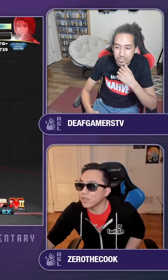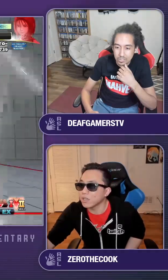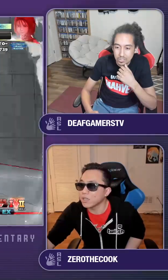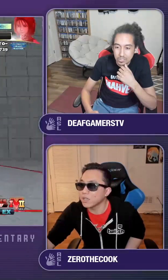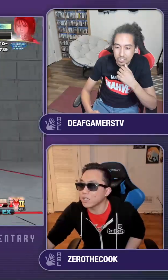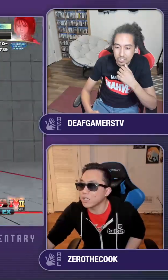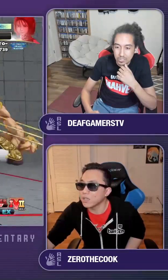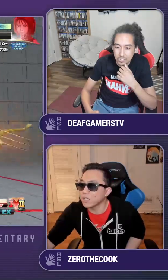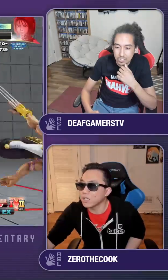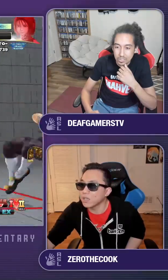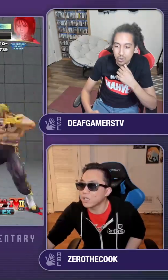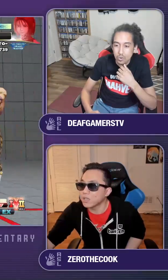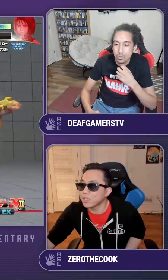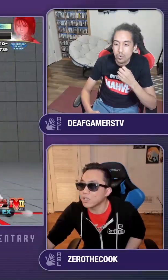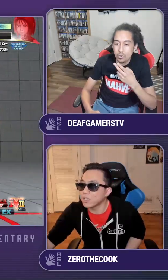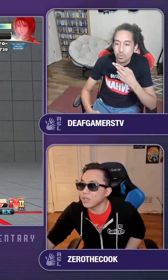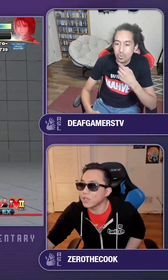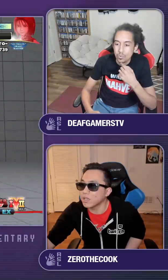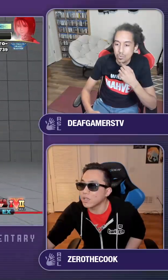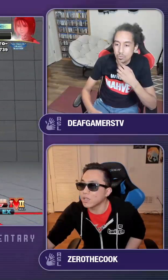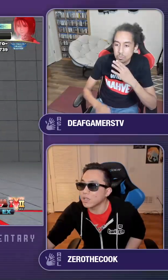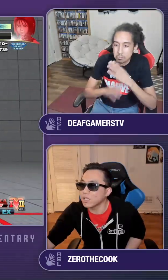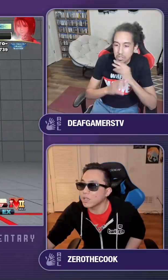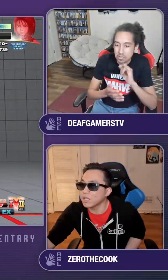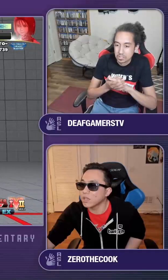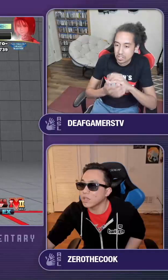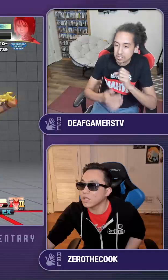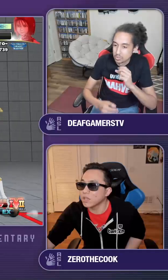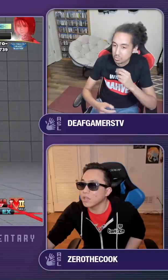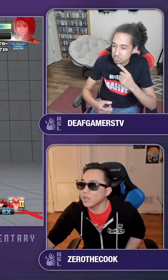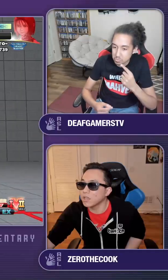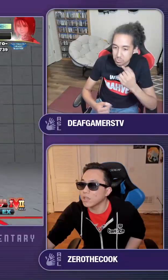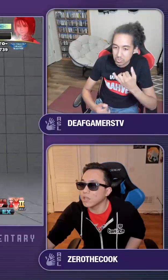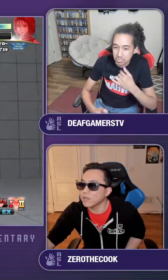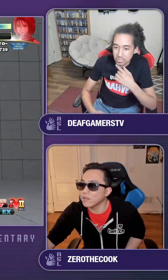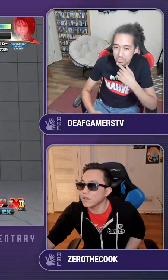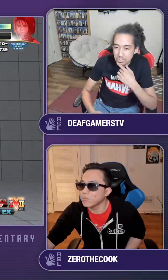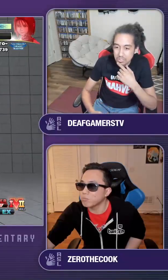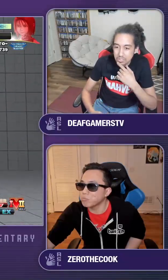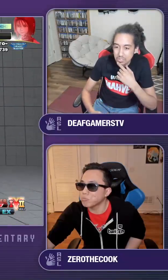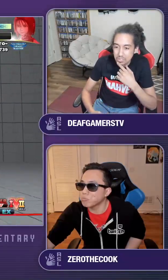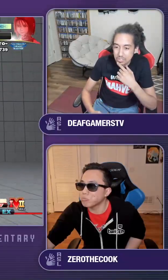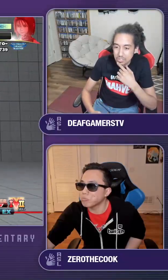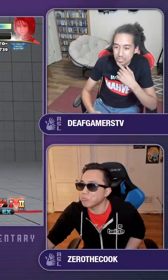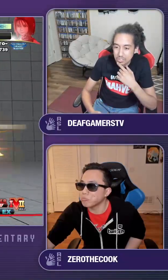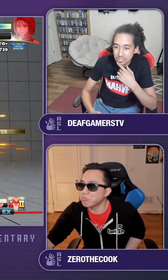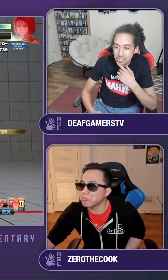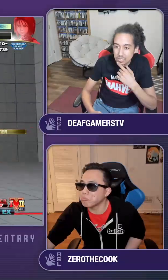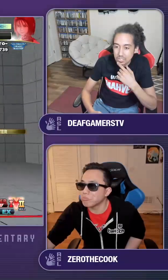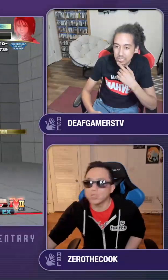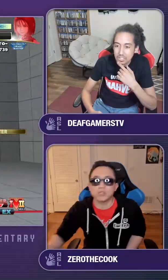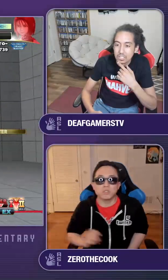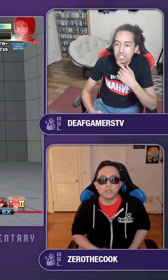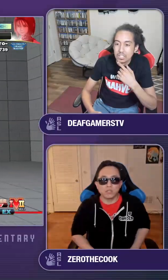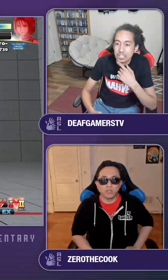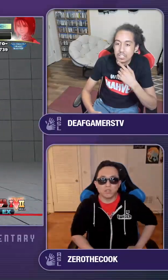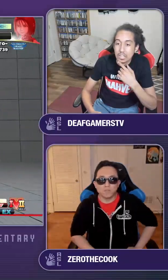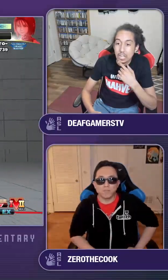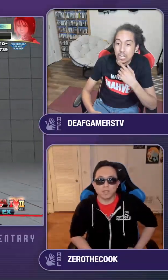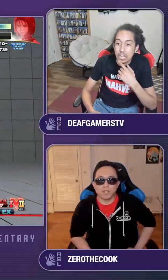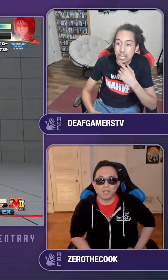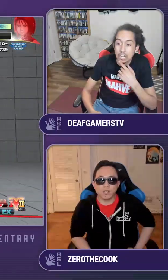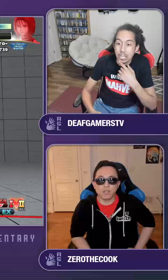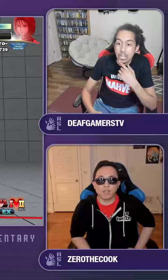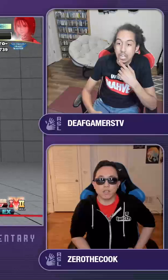couldn't get the full confirm, was too far on the counter pushback. No. Oh my god. This is gonna come down to V trigger. Can you block V trigger?